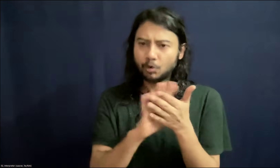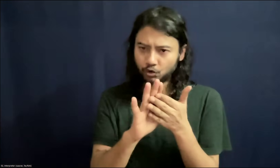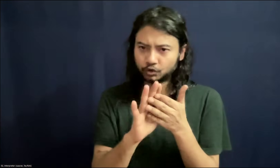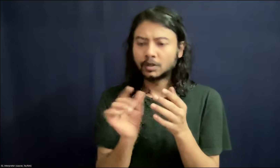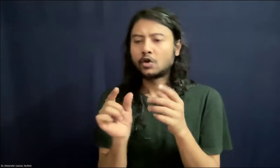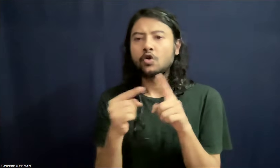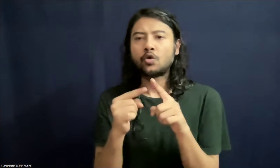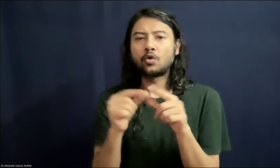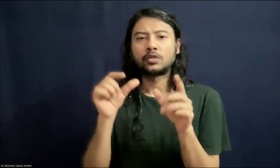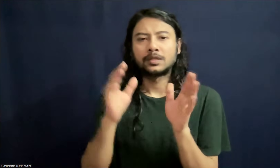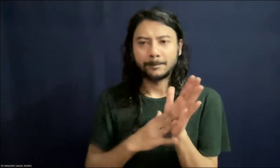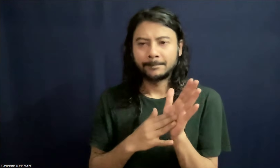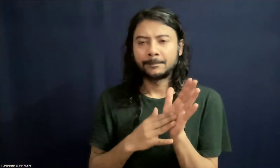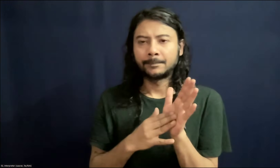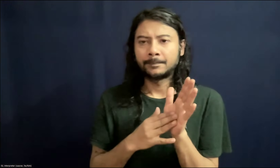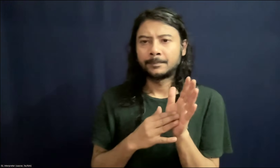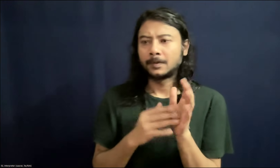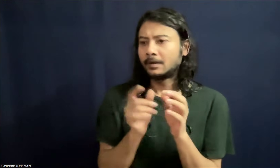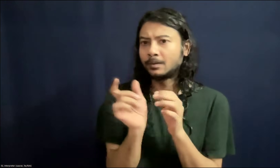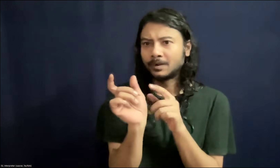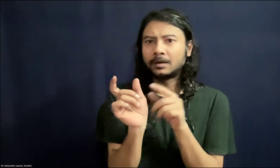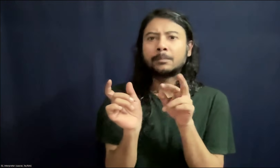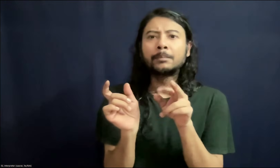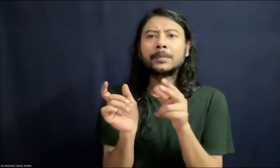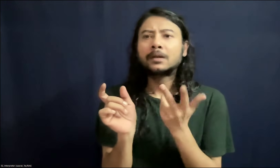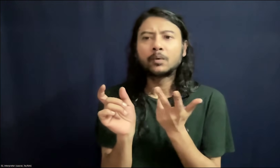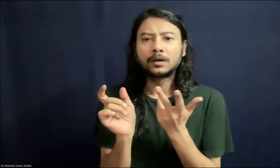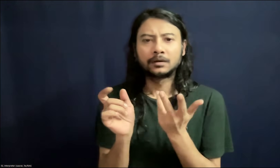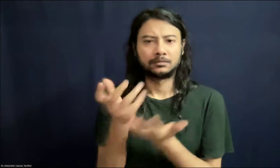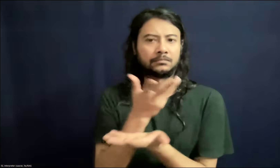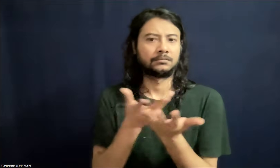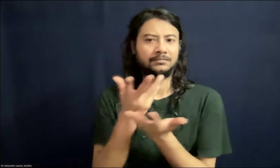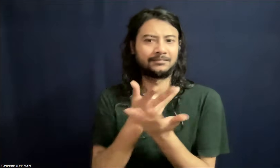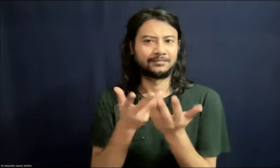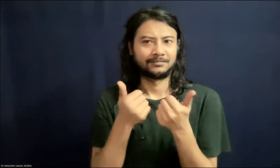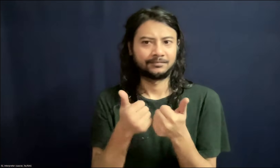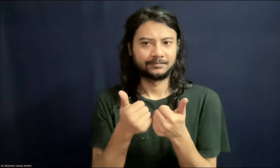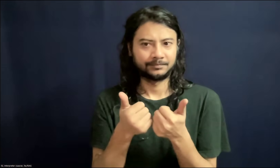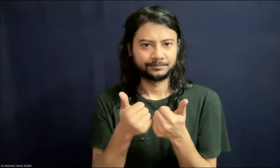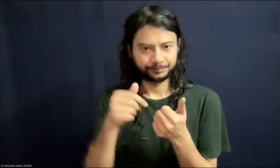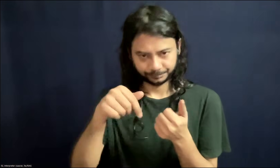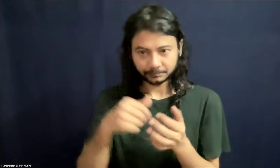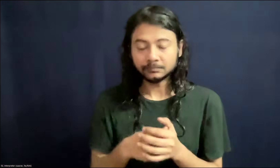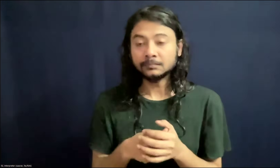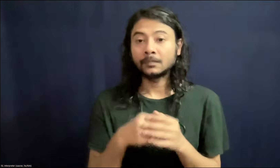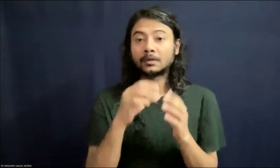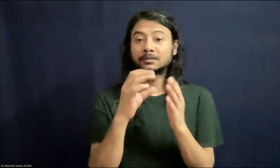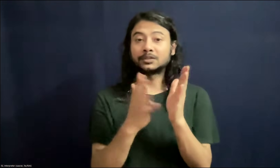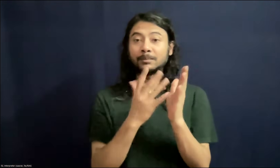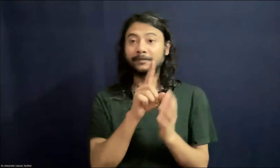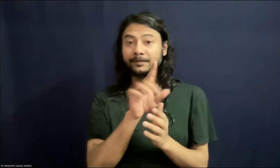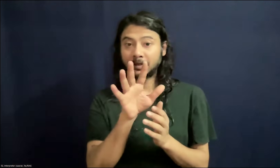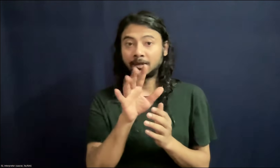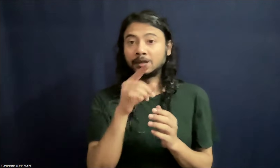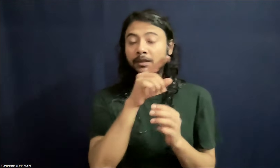Okay, so we have finished our class till shloka number 15. So as I had mentioned